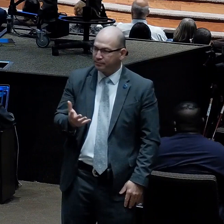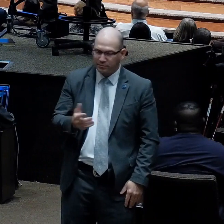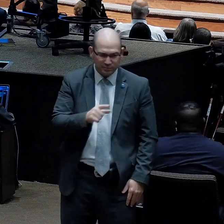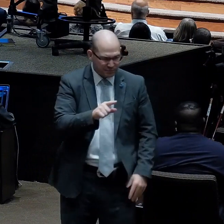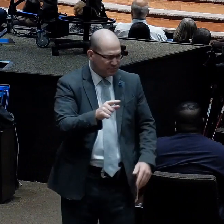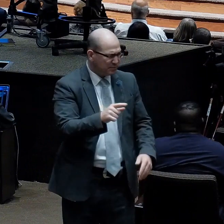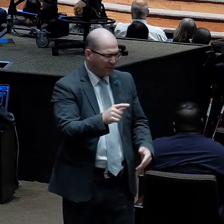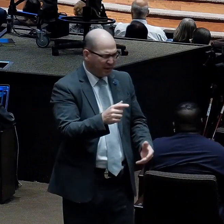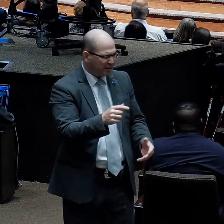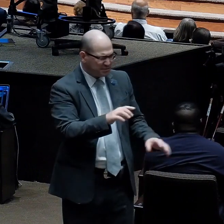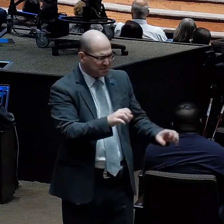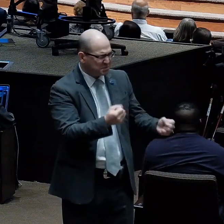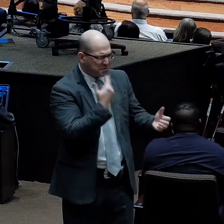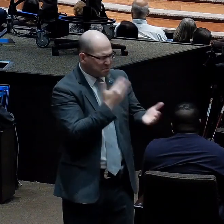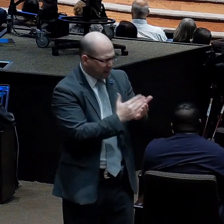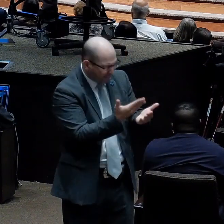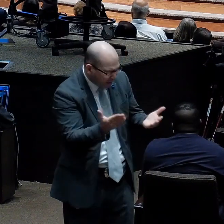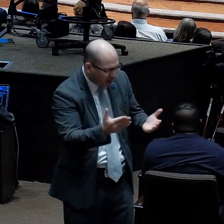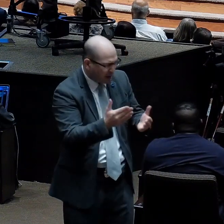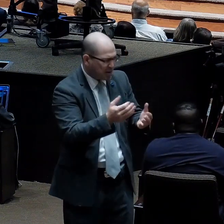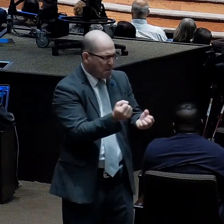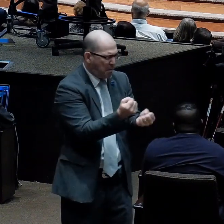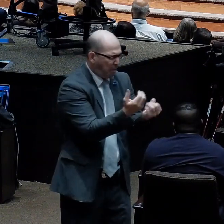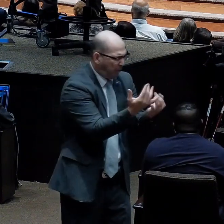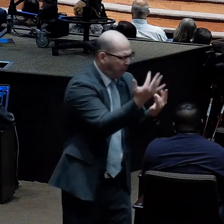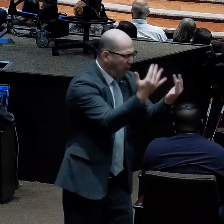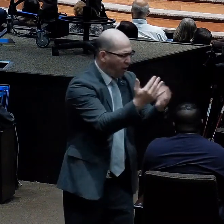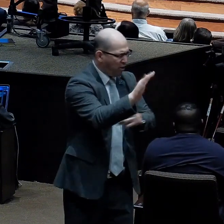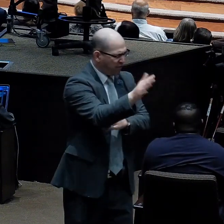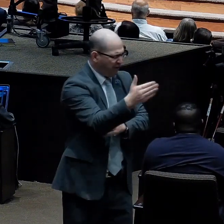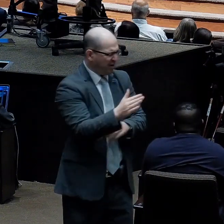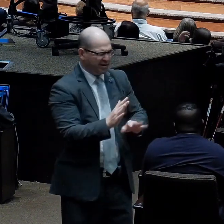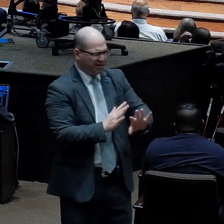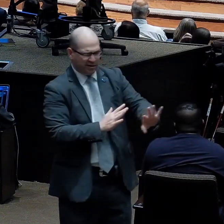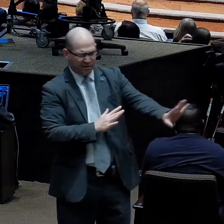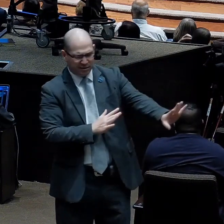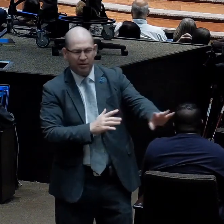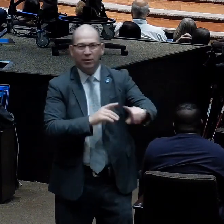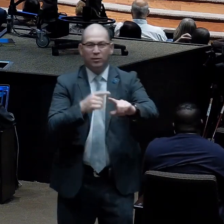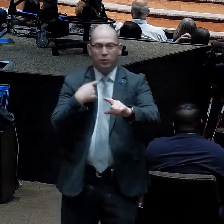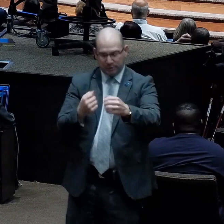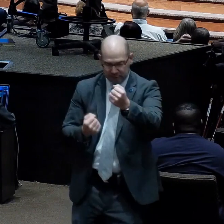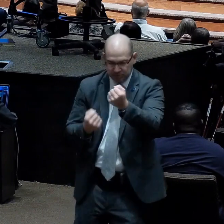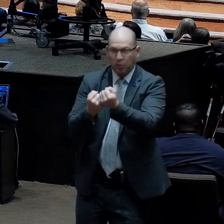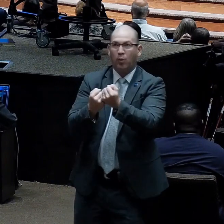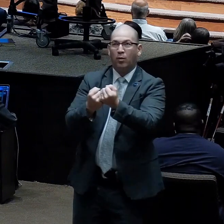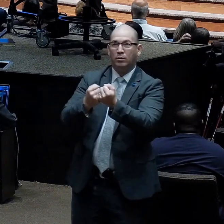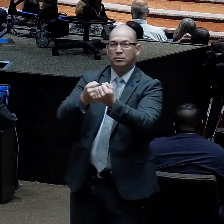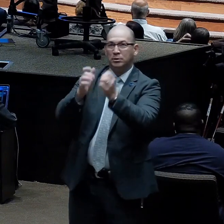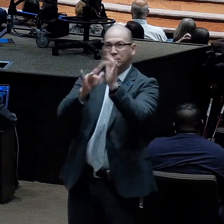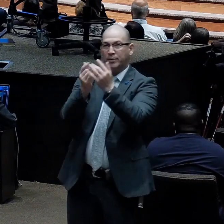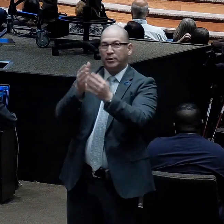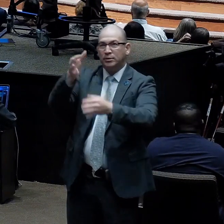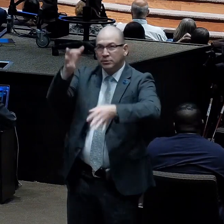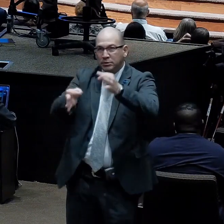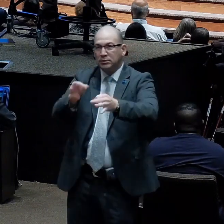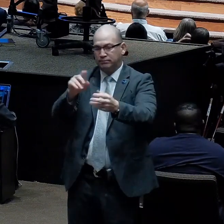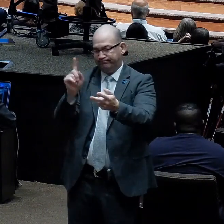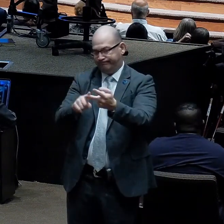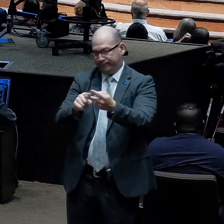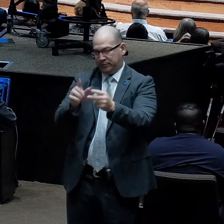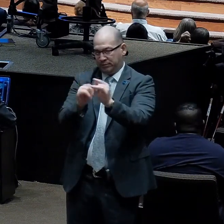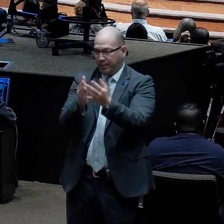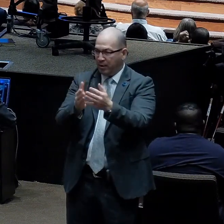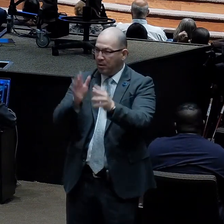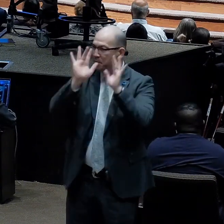it might be. But while we stand for true biblical justice, we must stand for true biblical mercy. And we